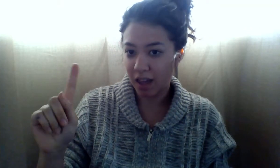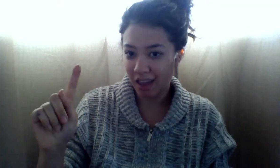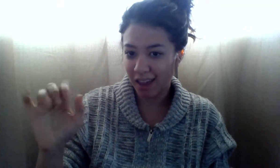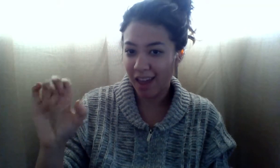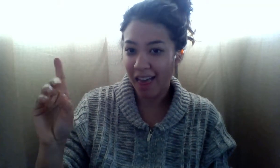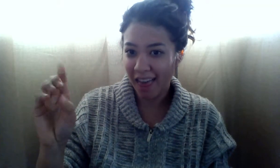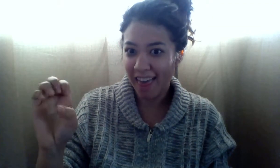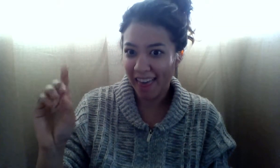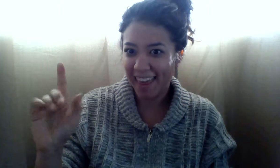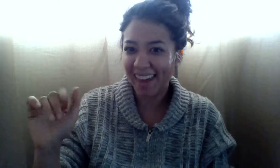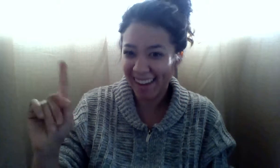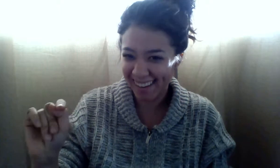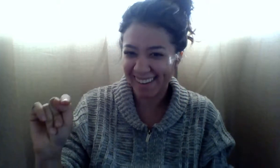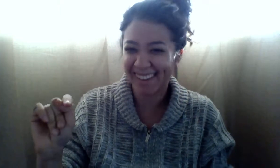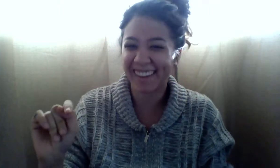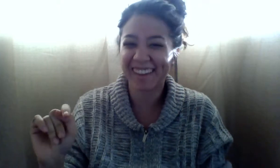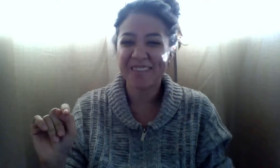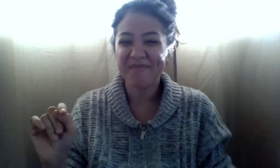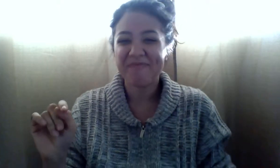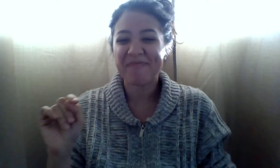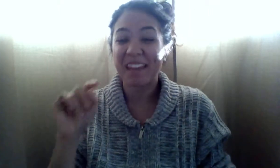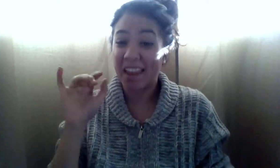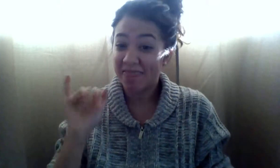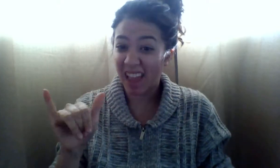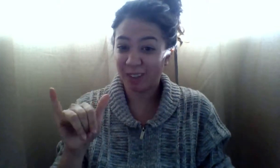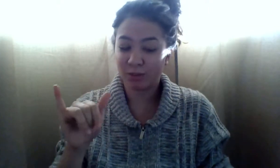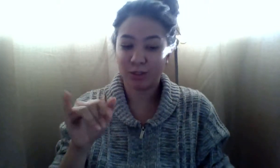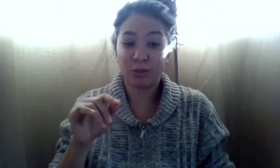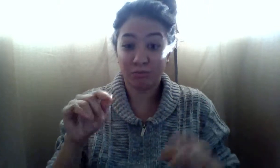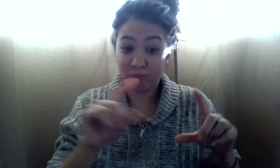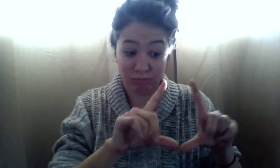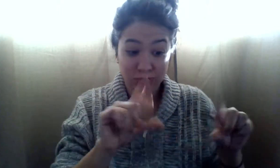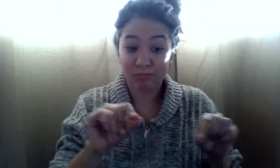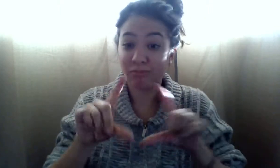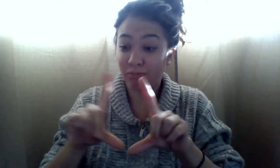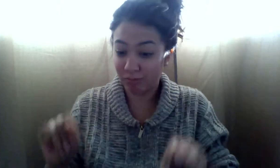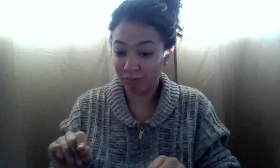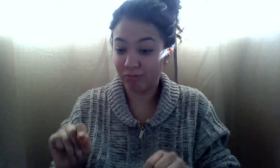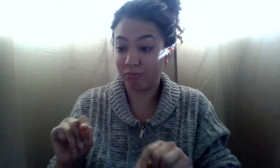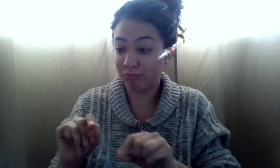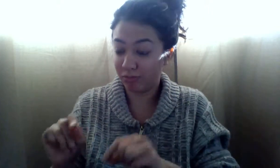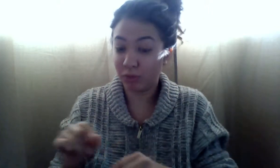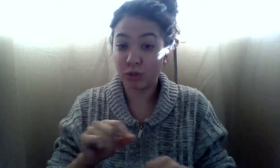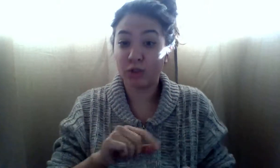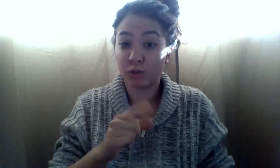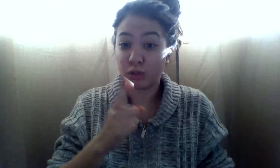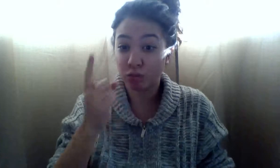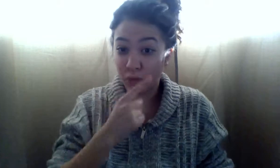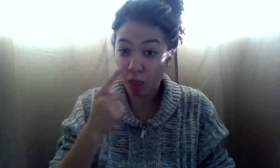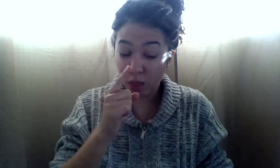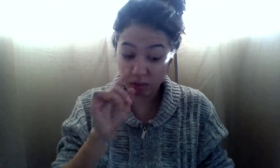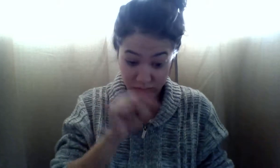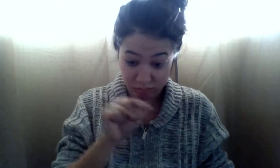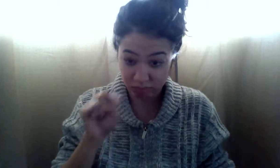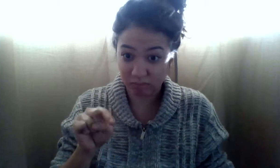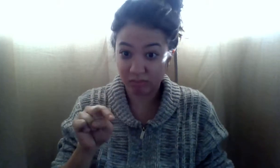But if it's a smaller corporation or business and you can actually do that, they'll do what's called the second check, which is to ensure that every check that's been printed was in fact the